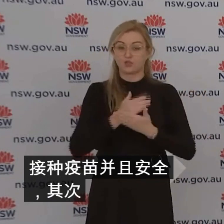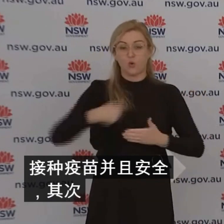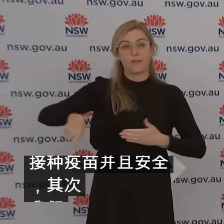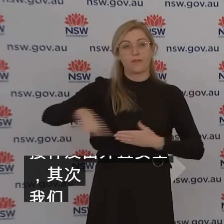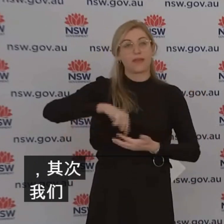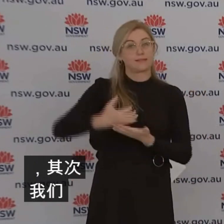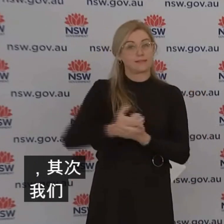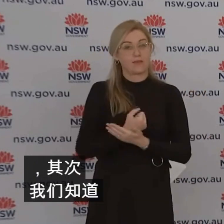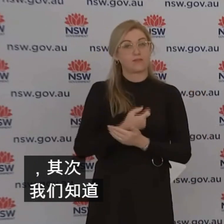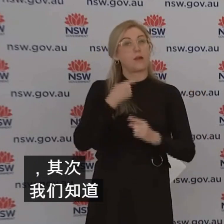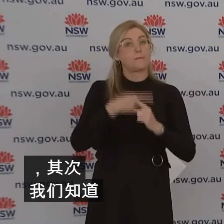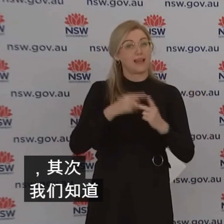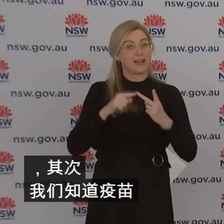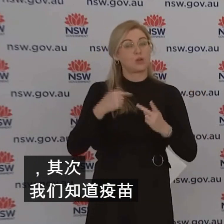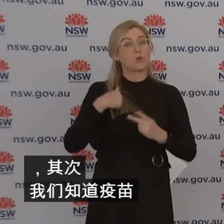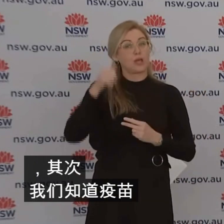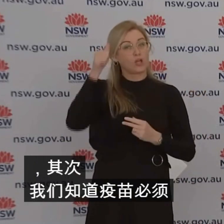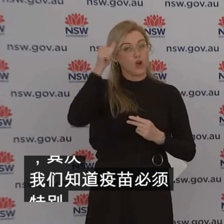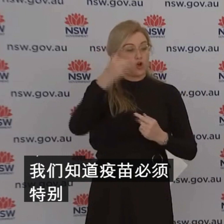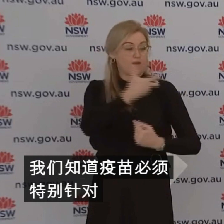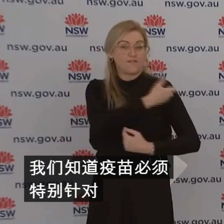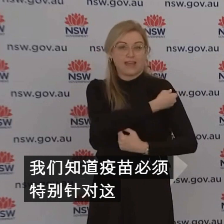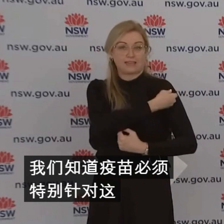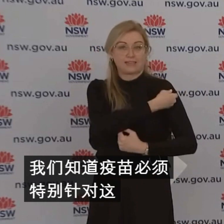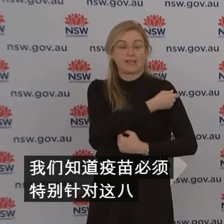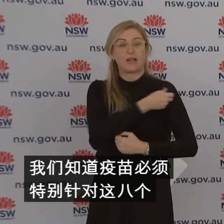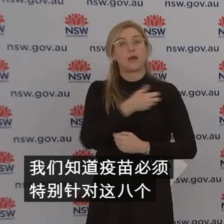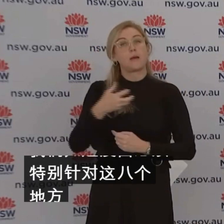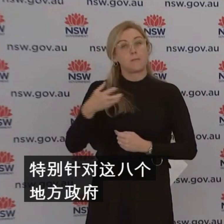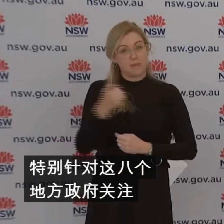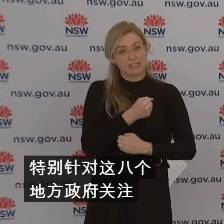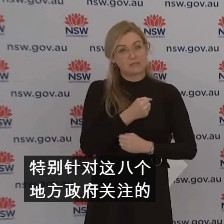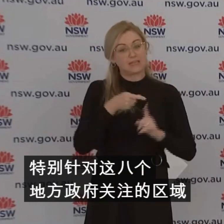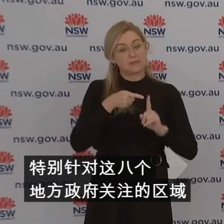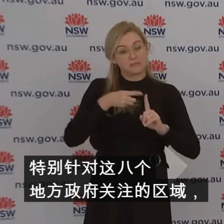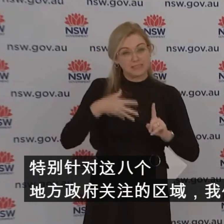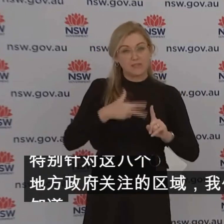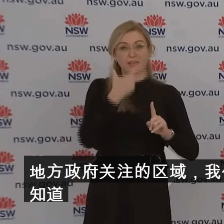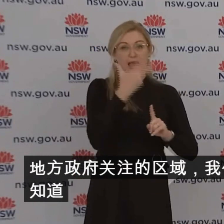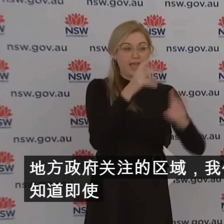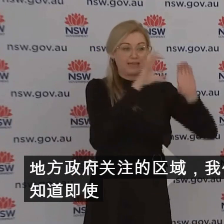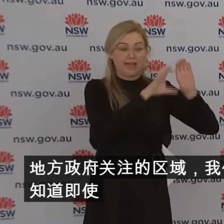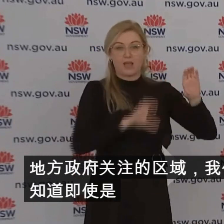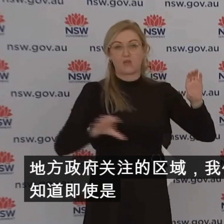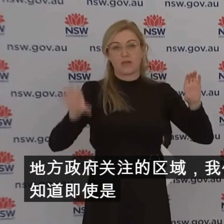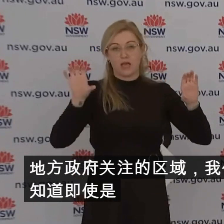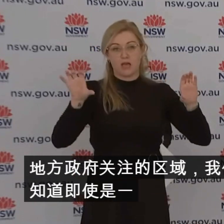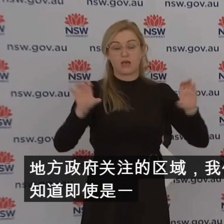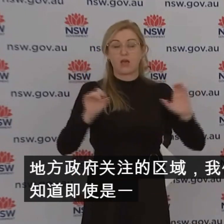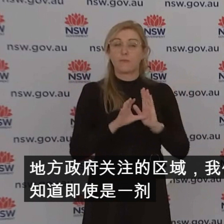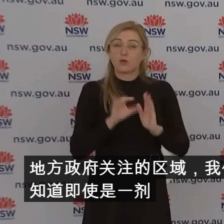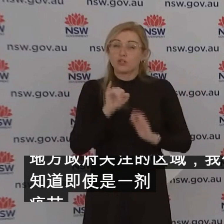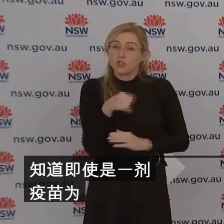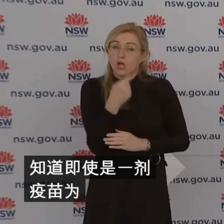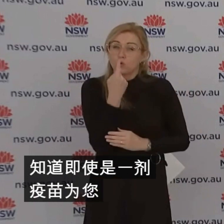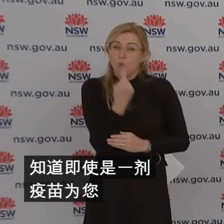secondly, we know that the vaccine has to be targeted in particular in those 8 local government areas of concern. We know that even one dose